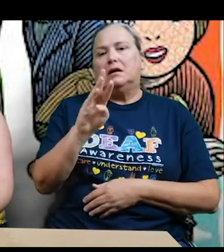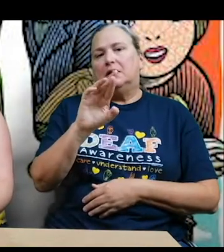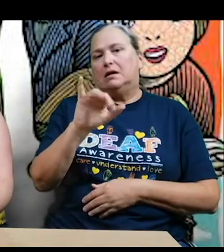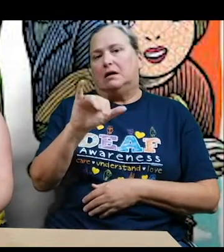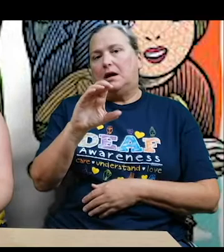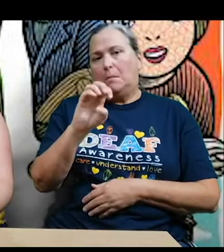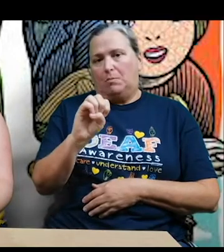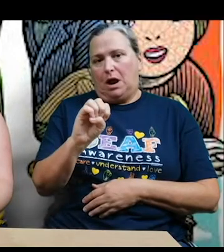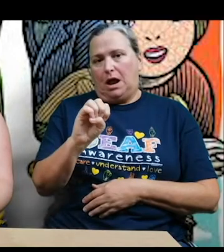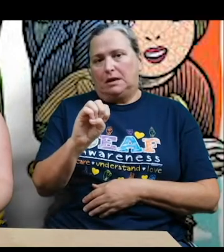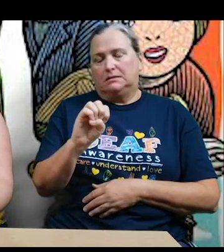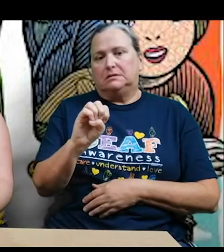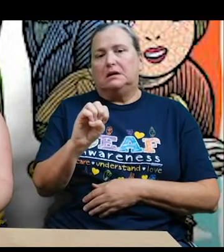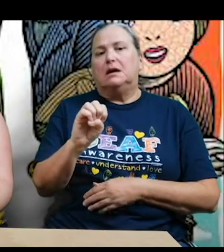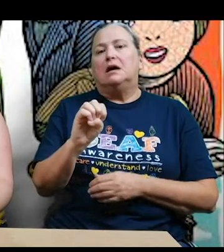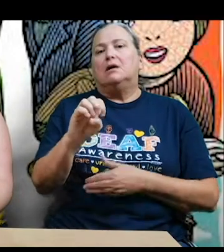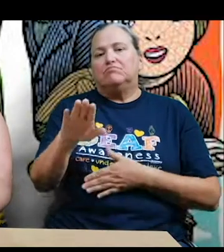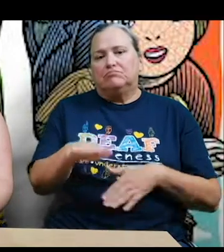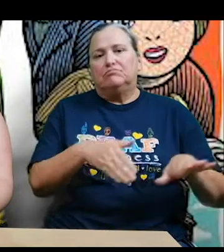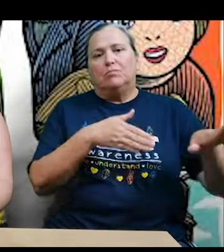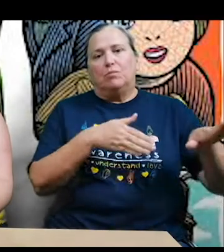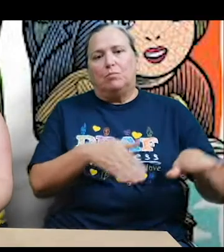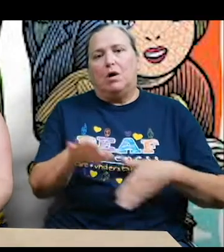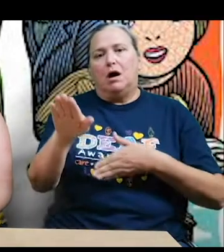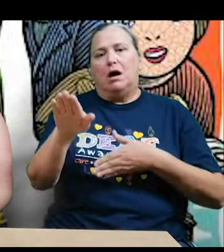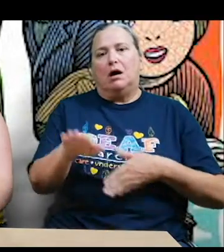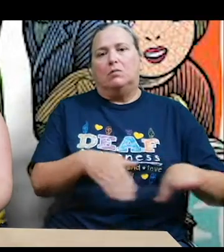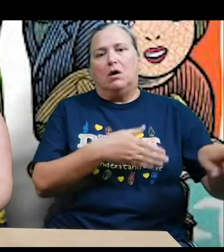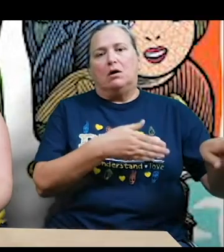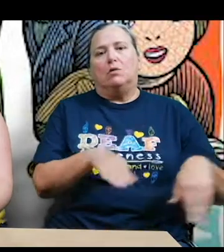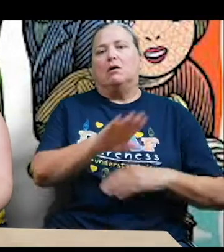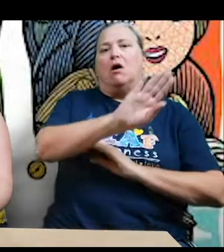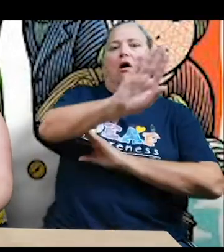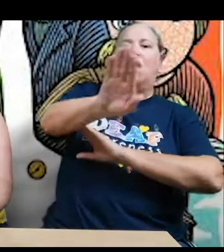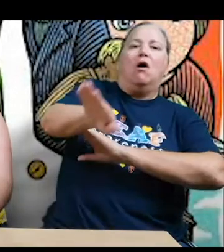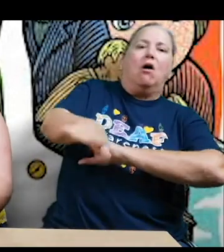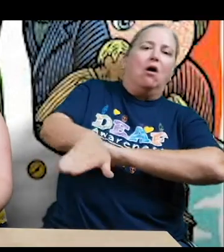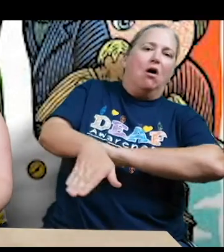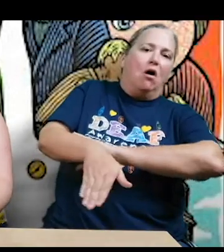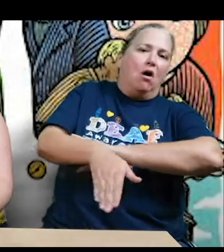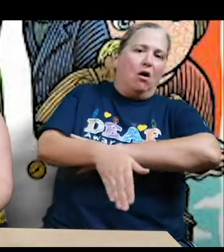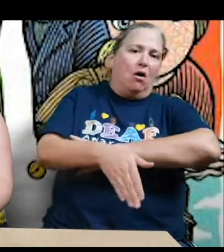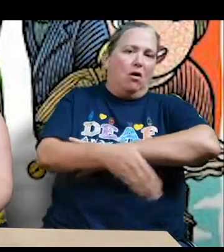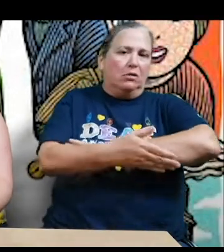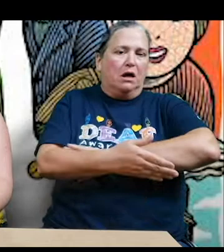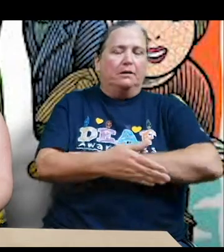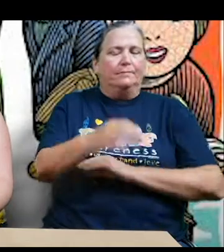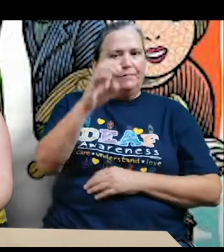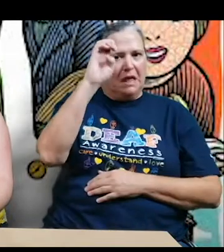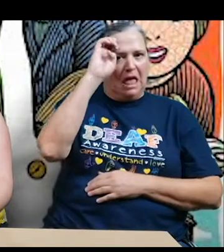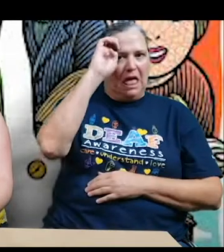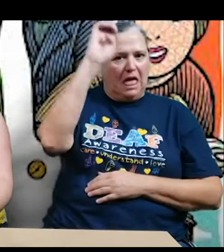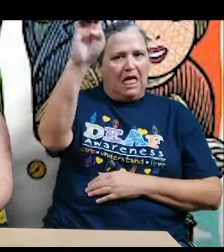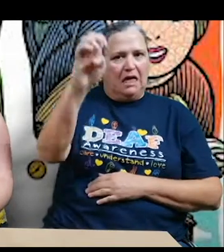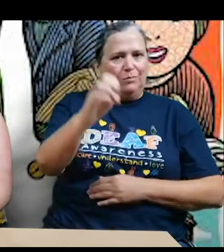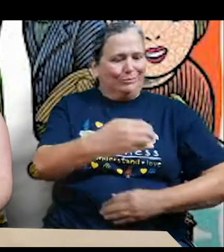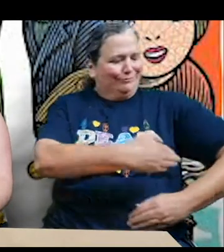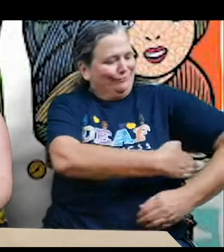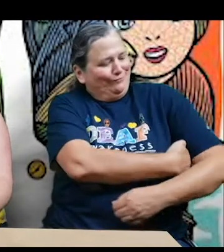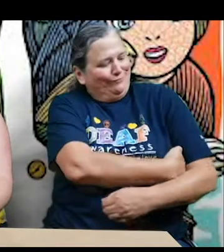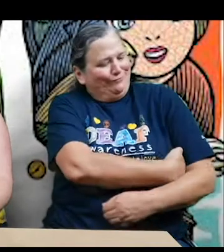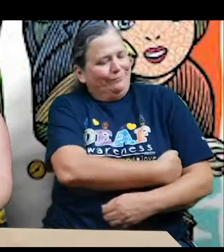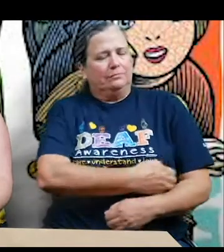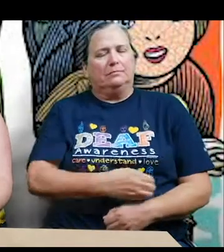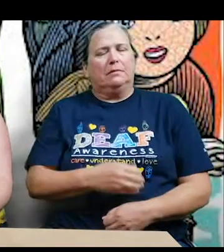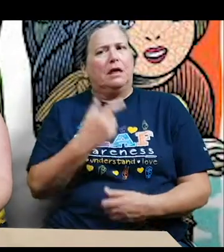carrying Edward under one arm and talking to him the whole time. Edward tried to listen, but the terrible